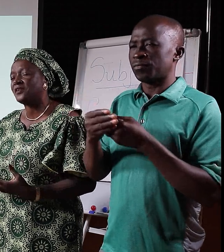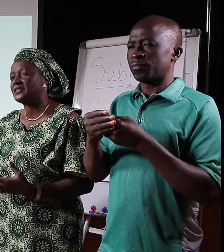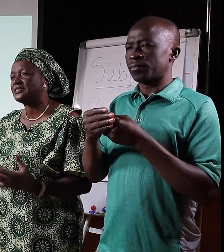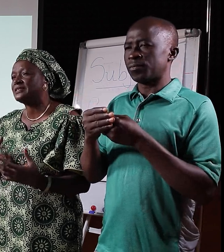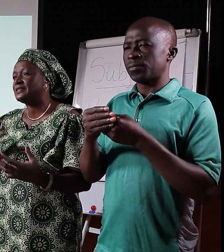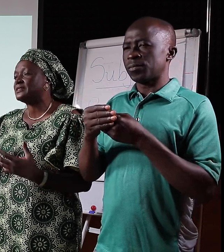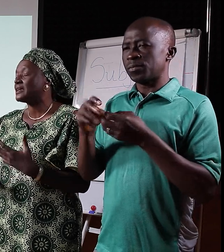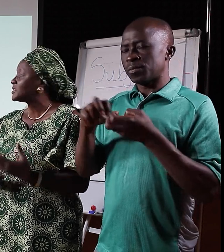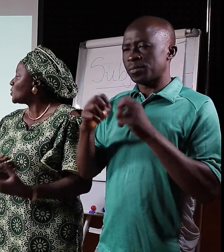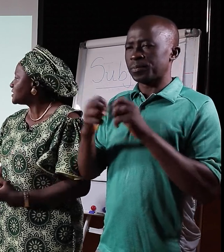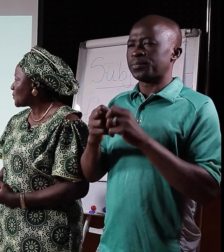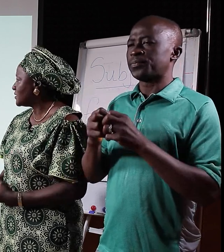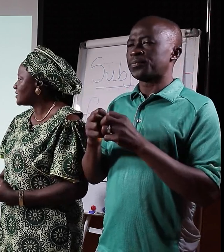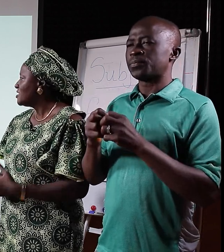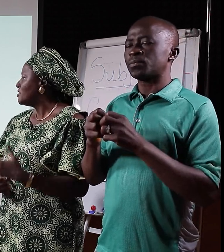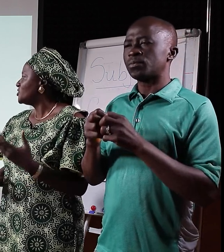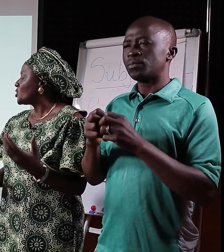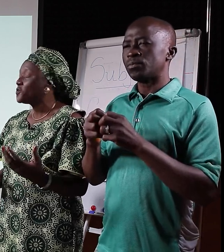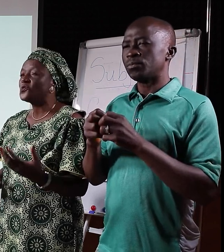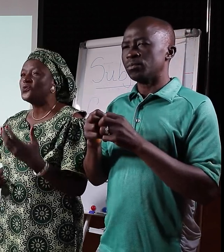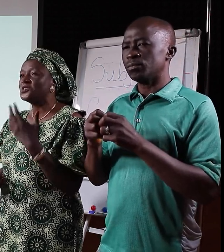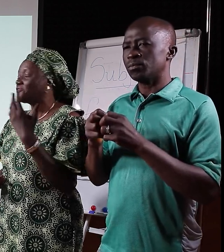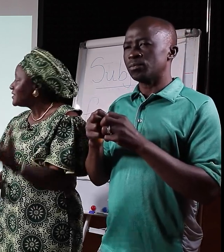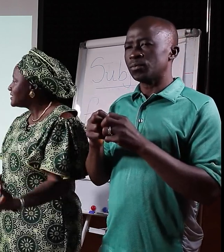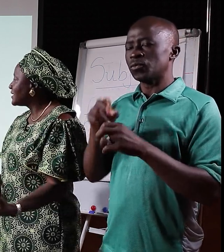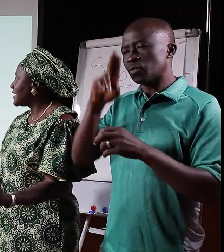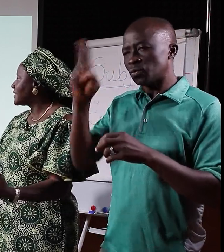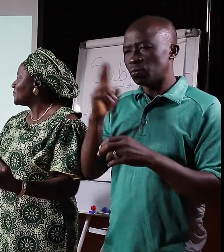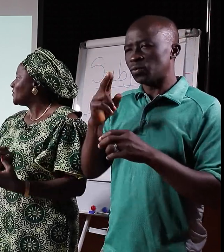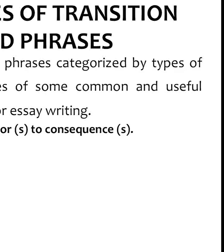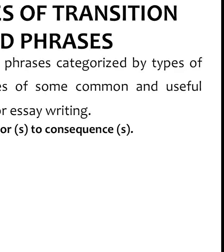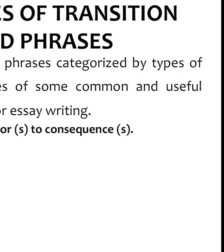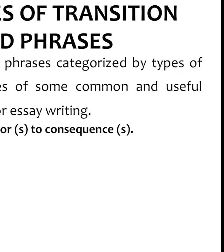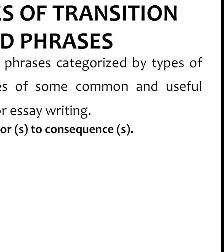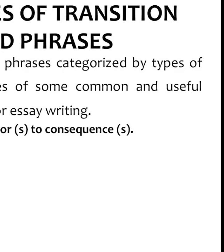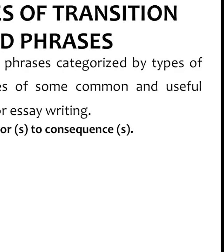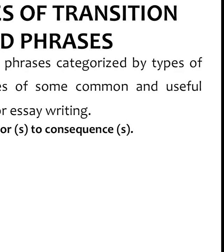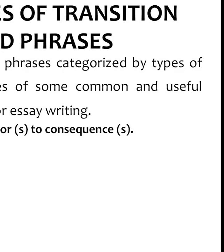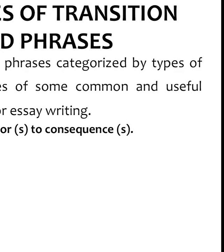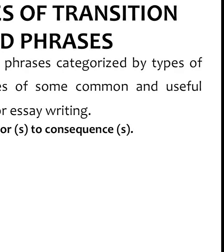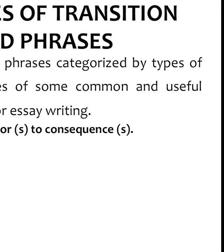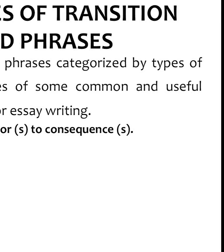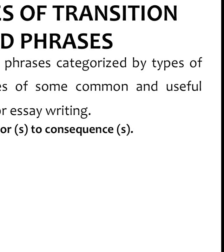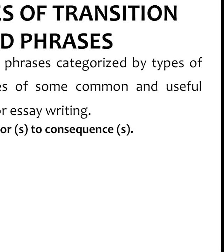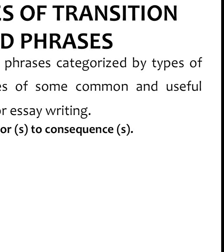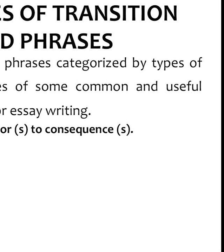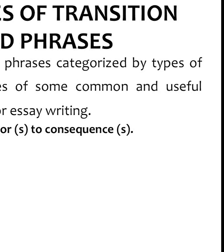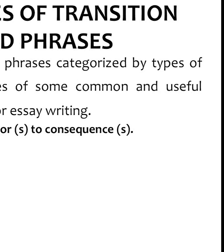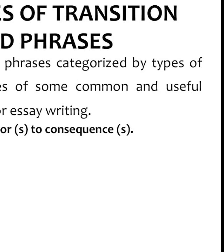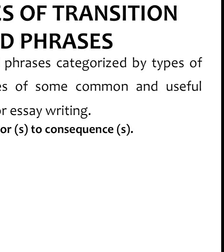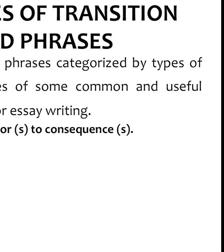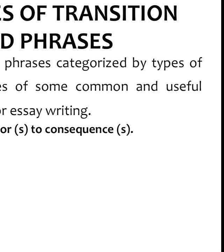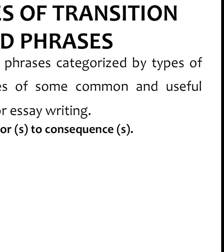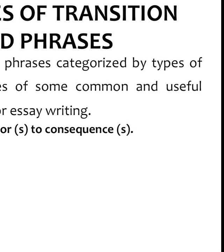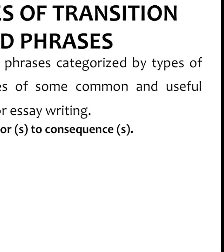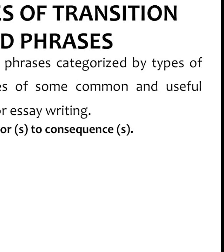cause and effect, it instigates consequence. So you use phrases like, due to the fact that,